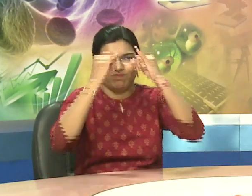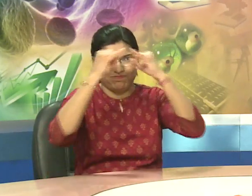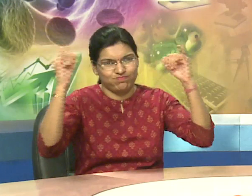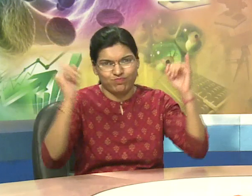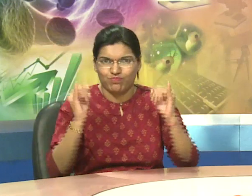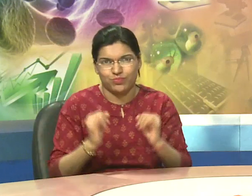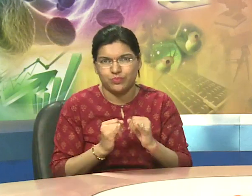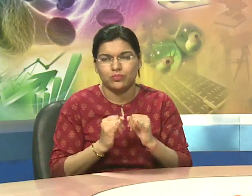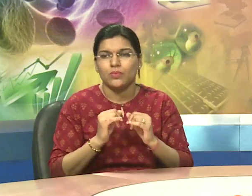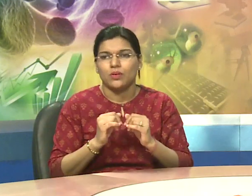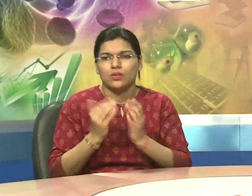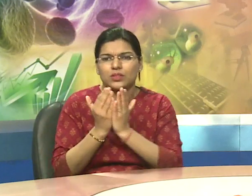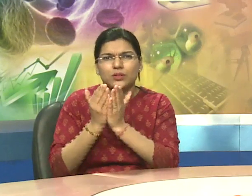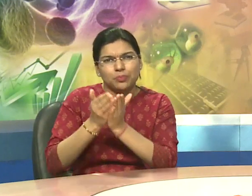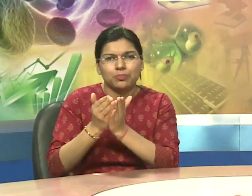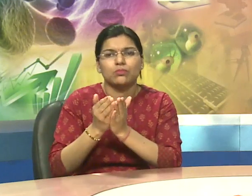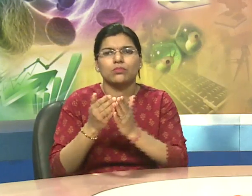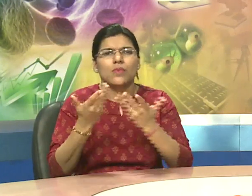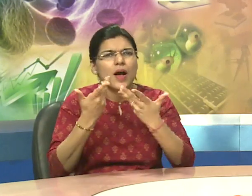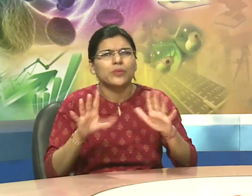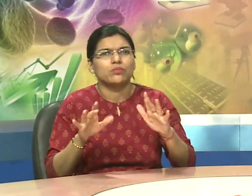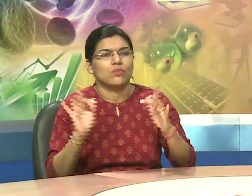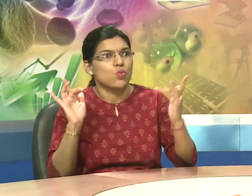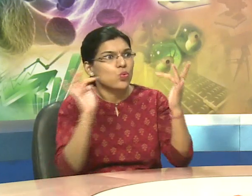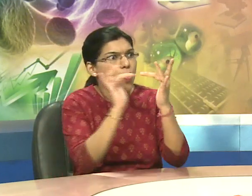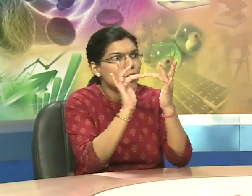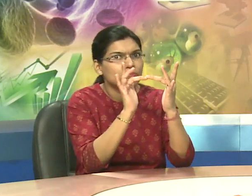For example, in India,